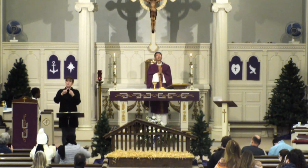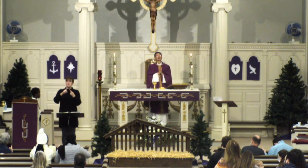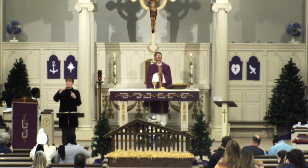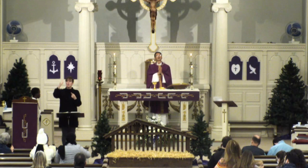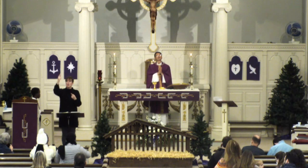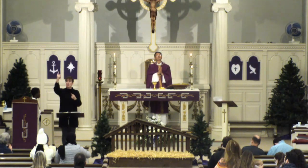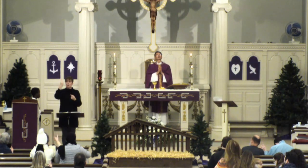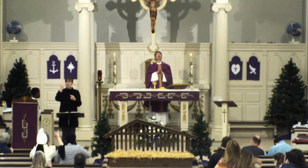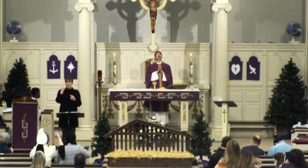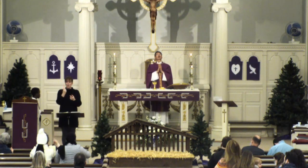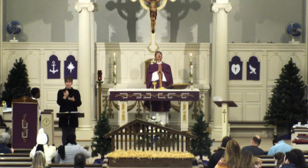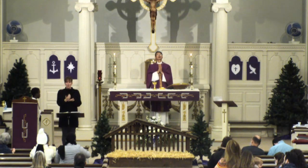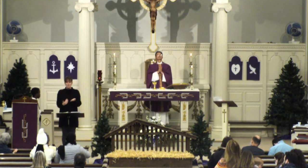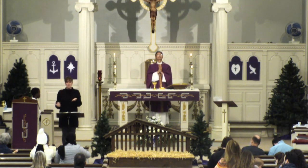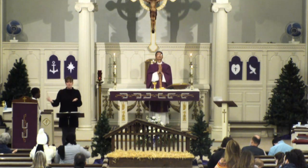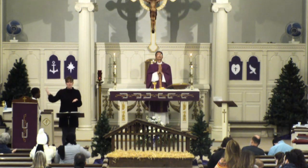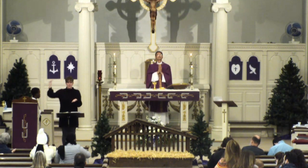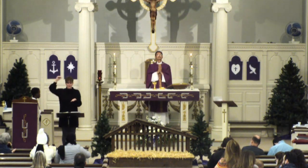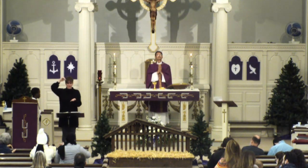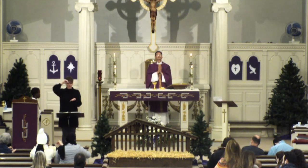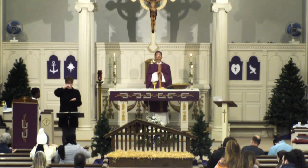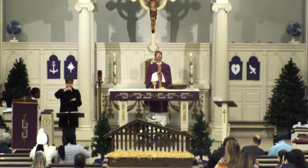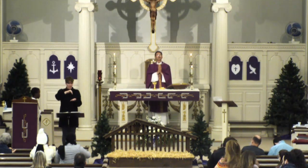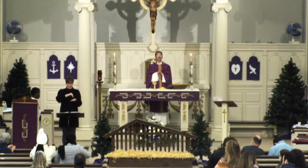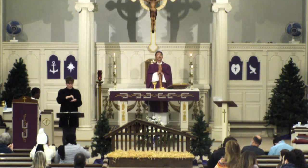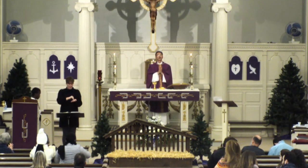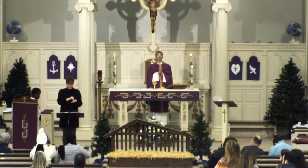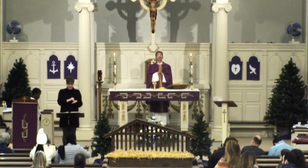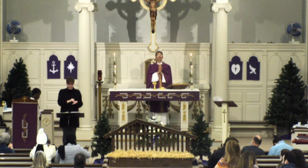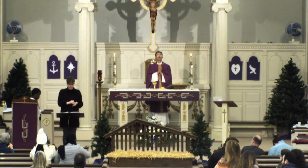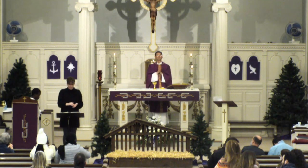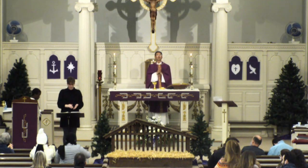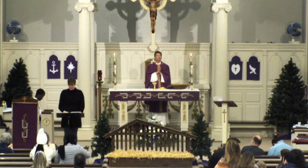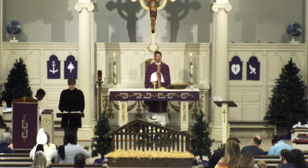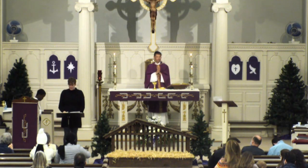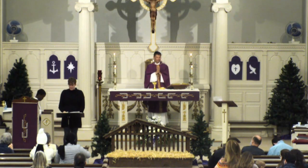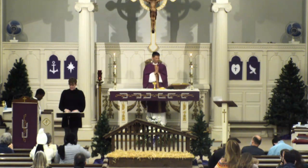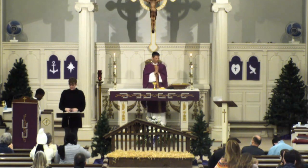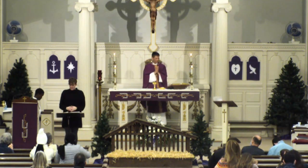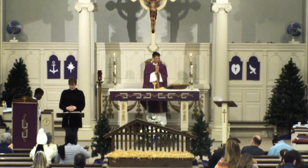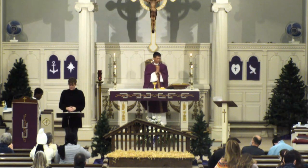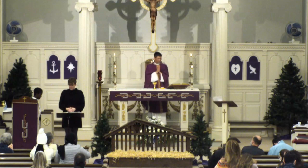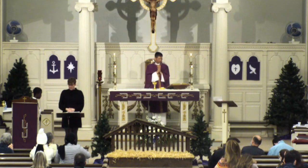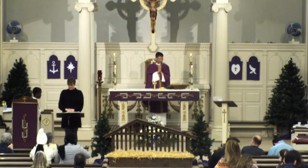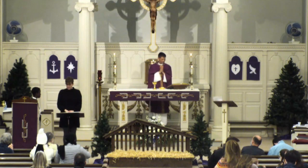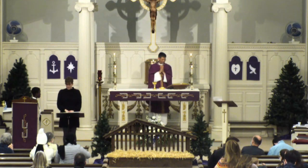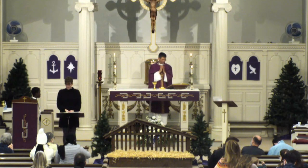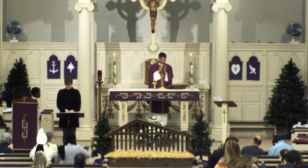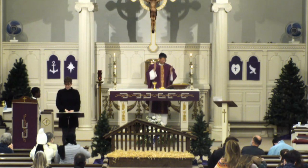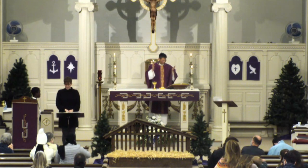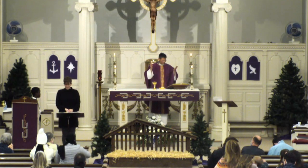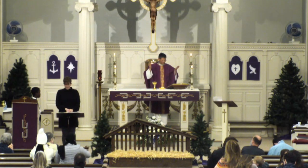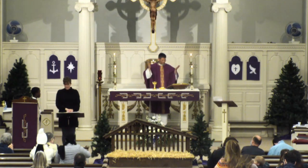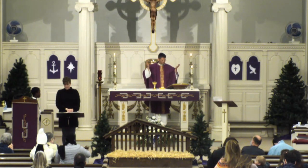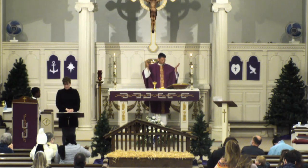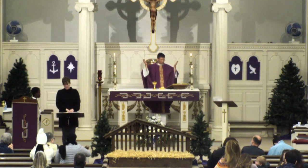resurrection until you come again.